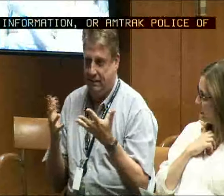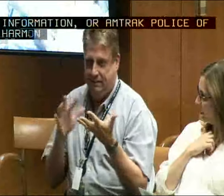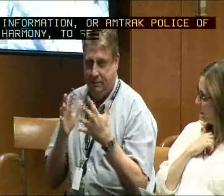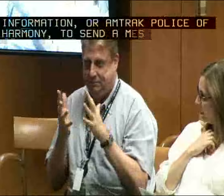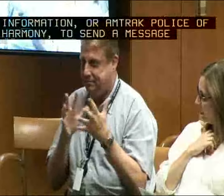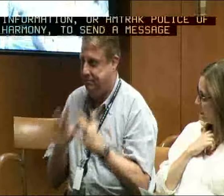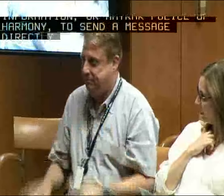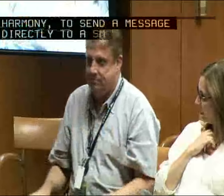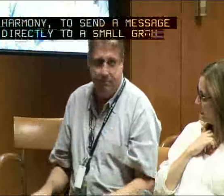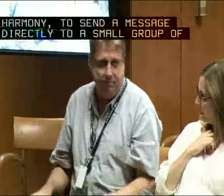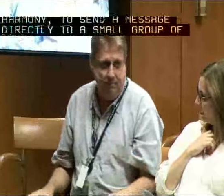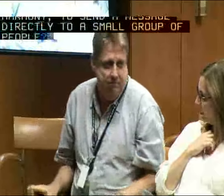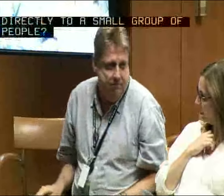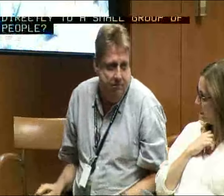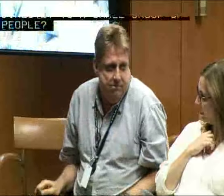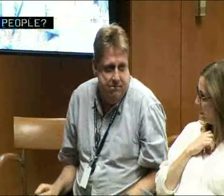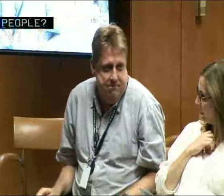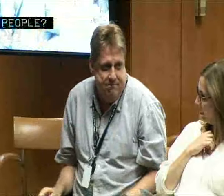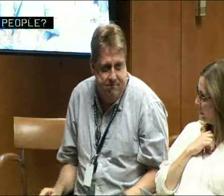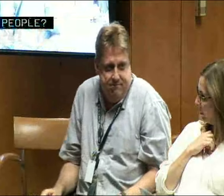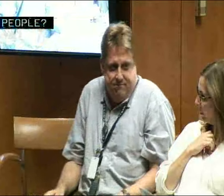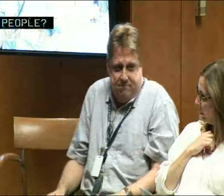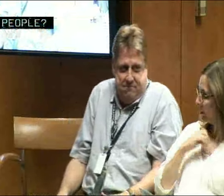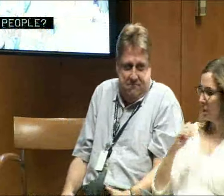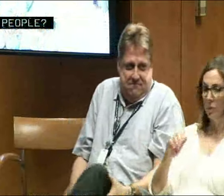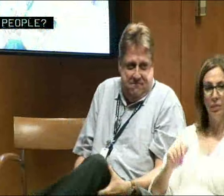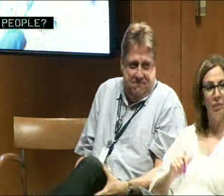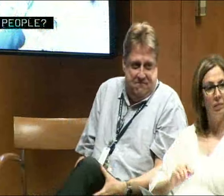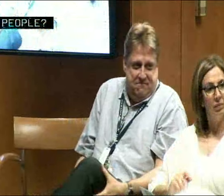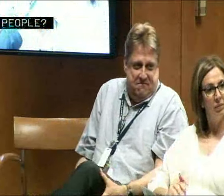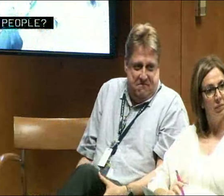throughout the United States, and so that's one of the issues that we face.